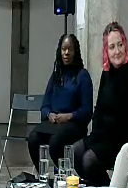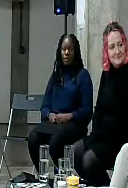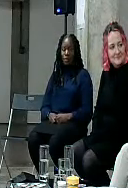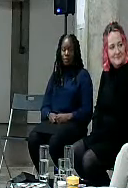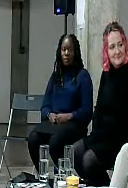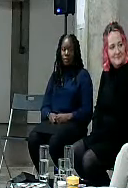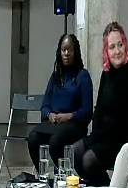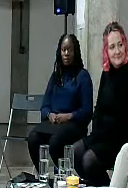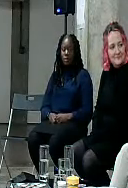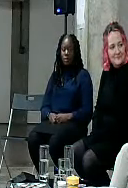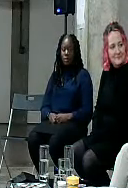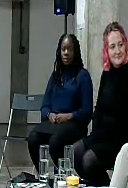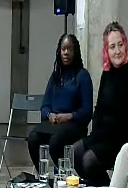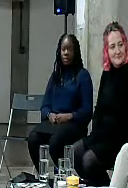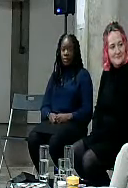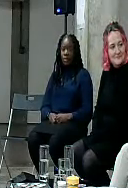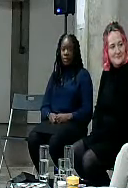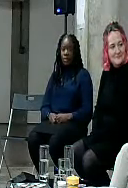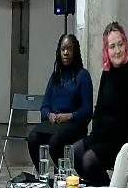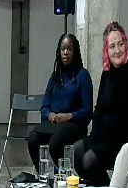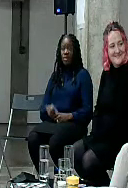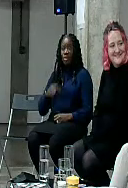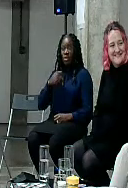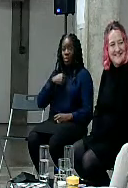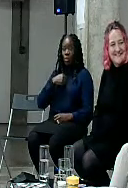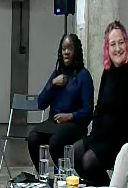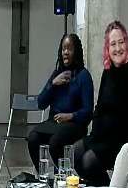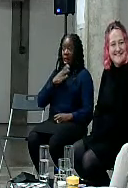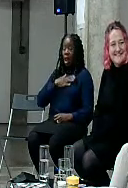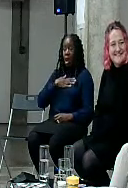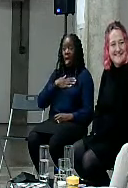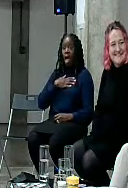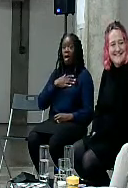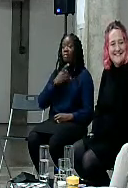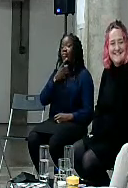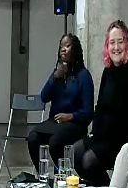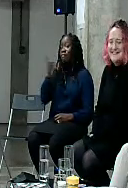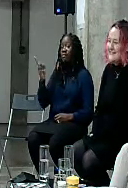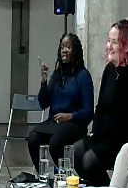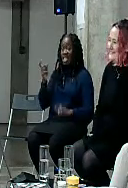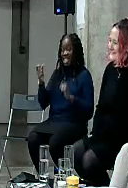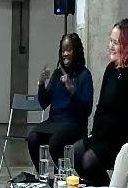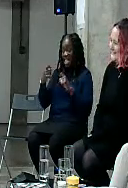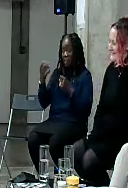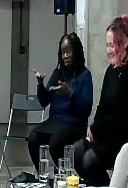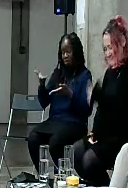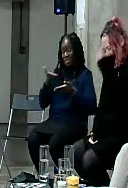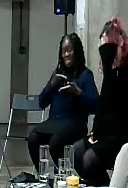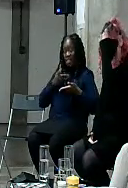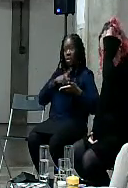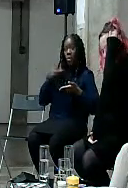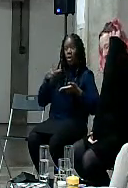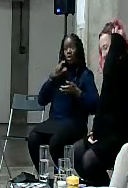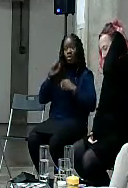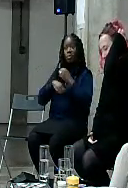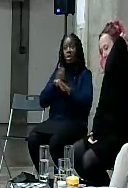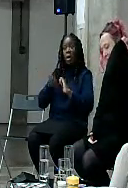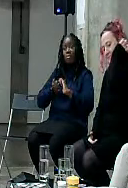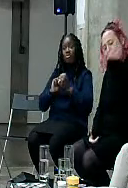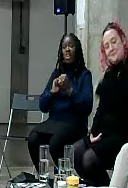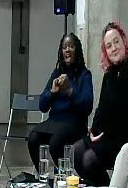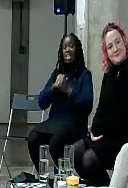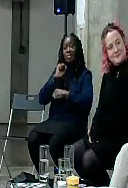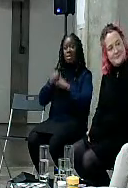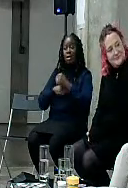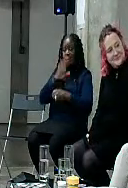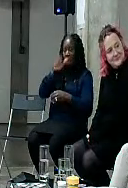we would like to take people's emails, because we'd like you all to be friends of UFFC, because it's family and friends.